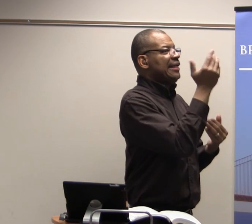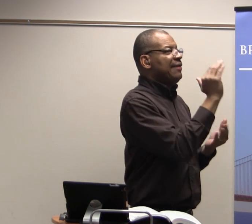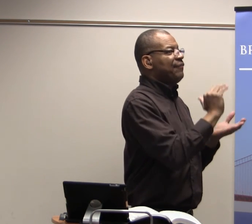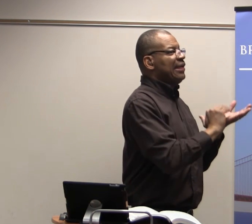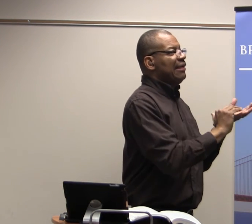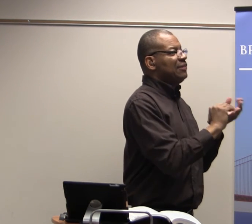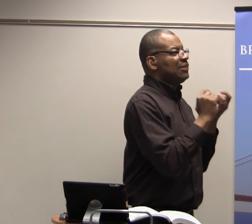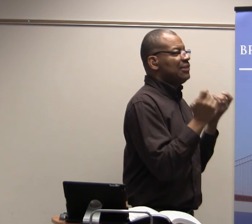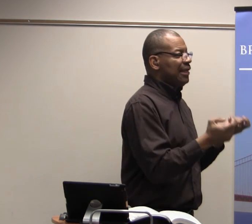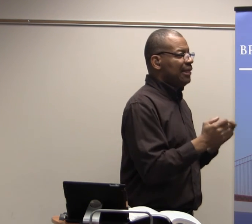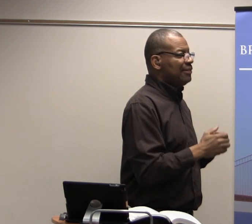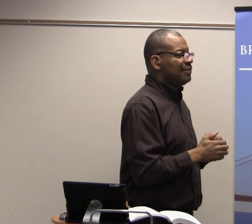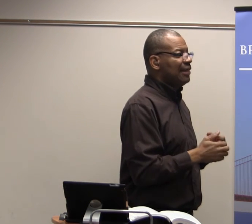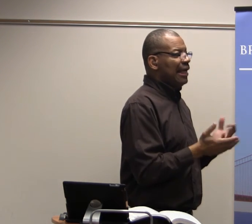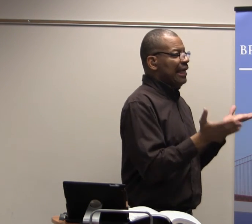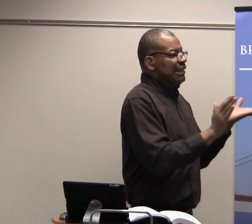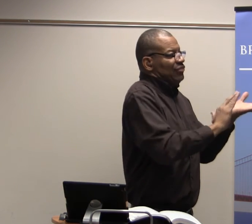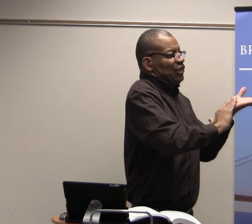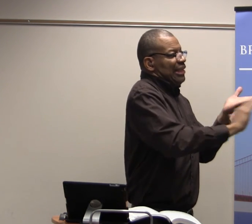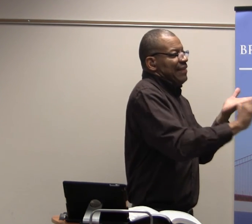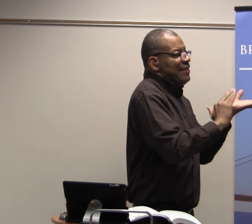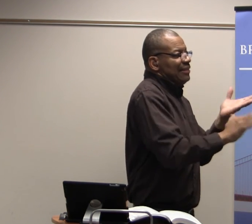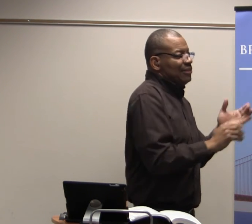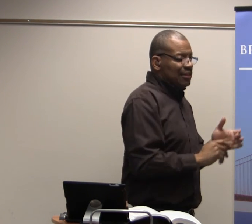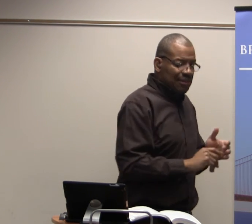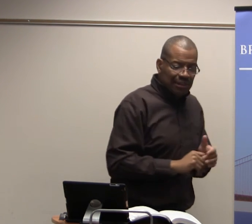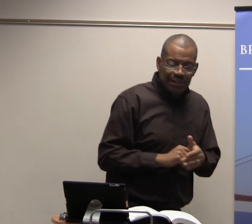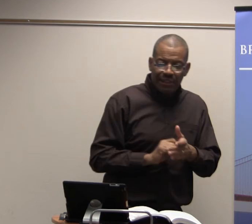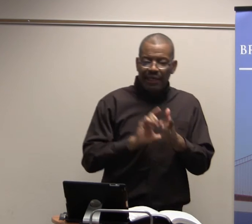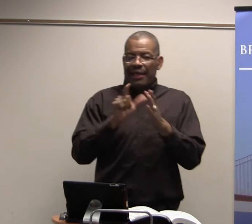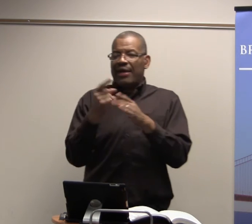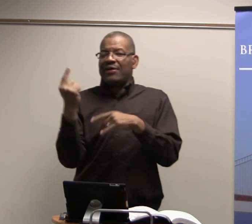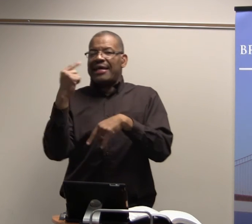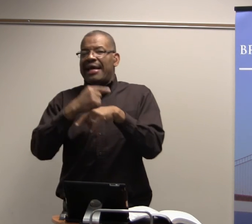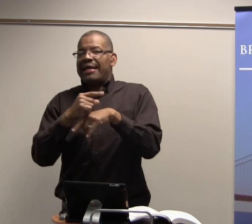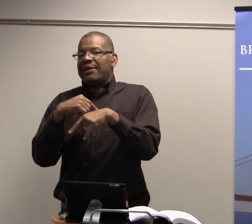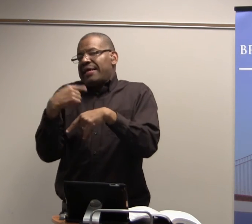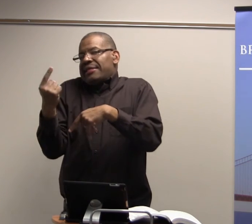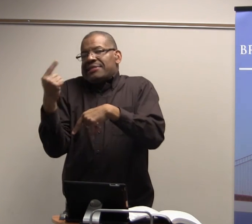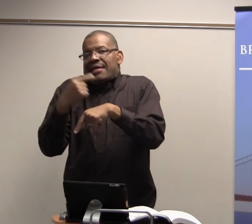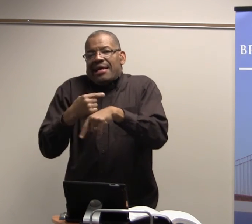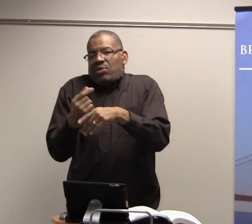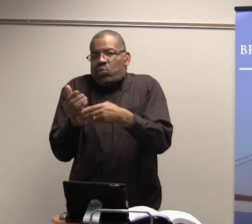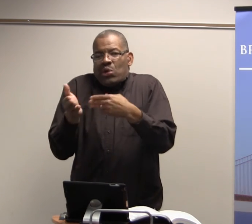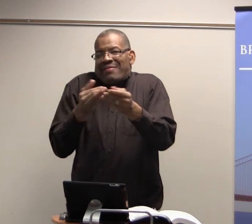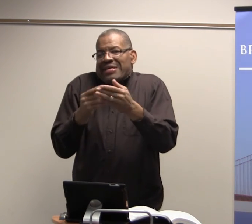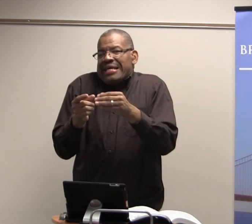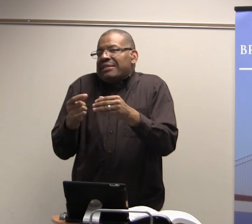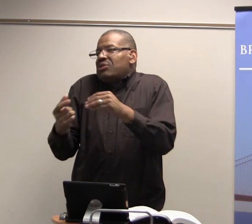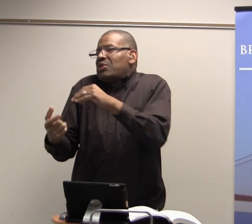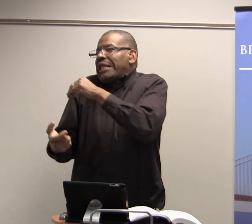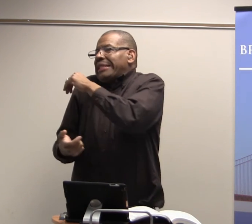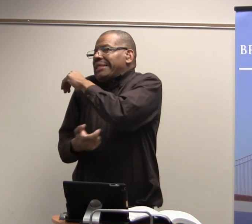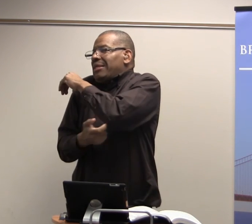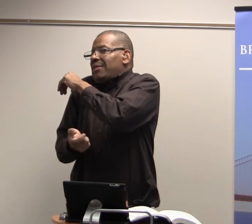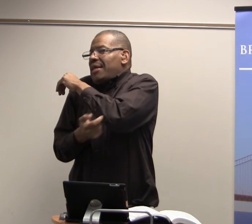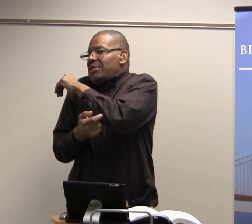Him, forgive the sins. It is forgiveness. And later day, and the next day, wherever it is, you got the